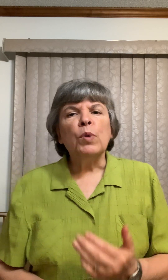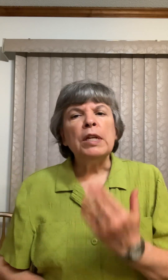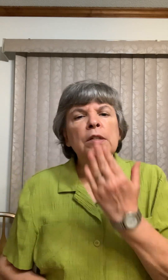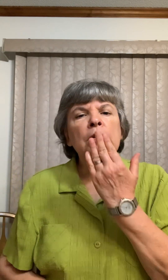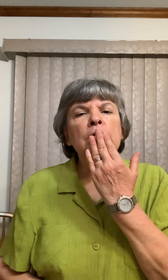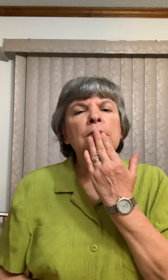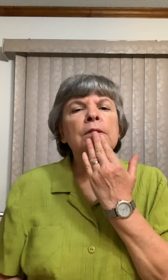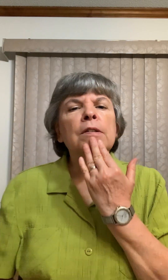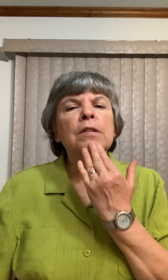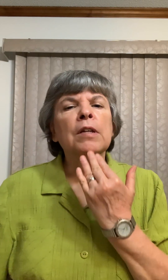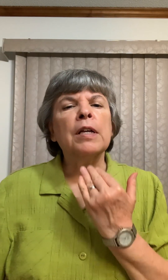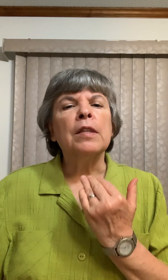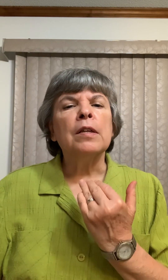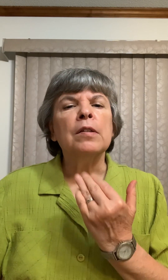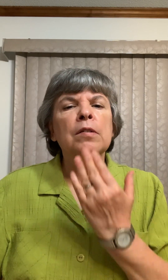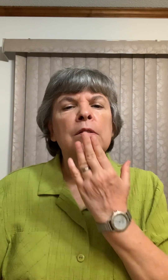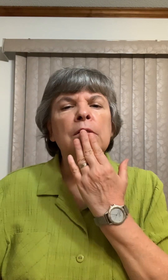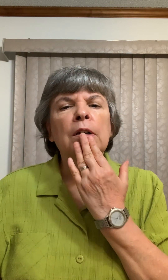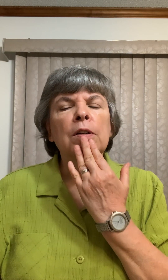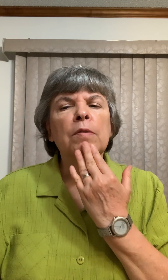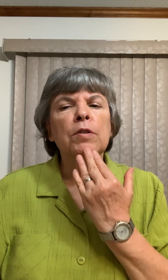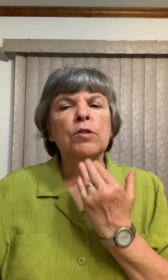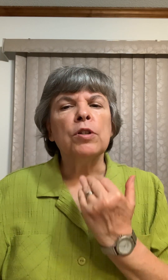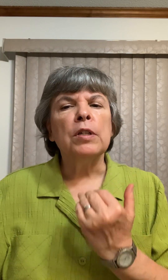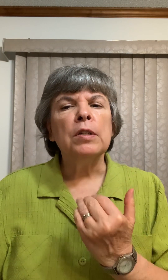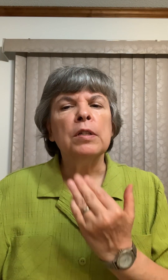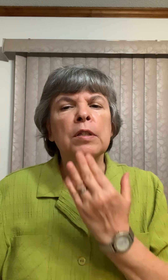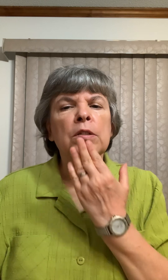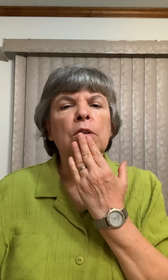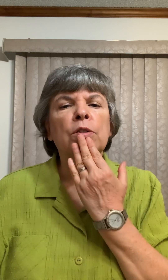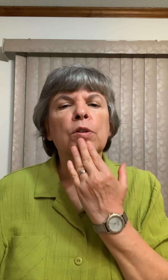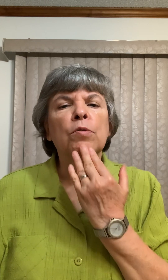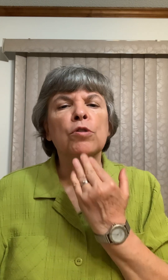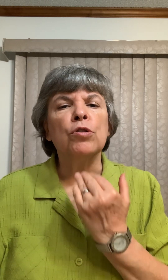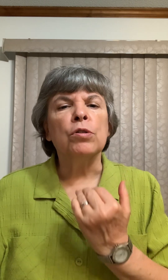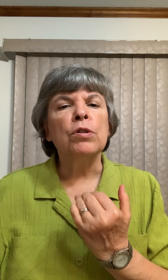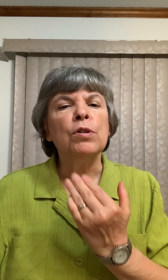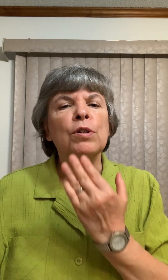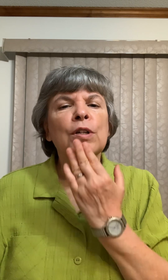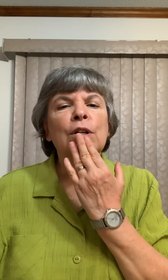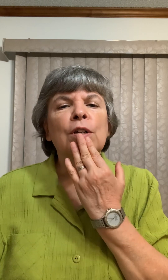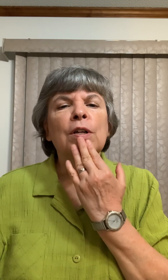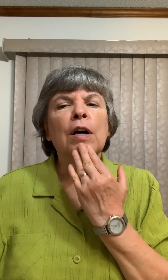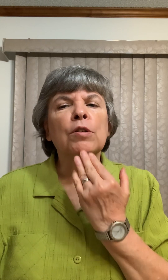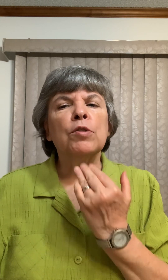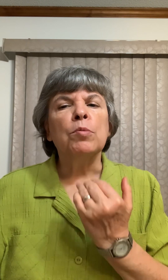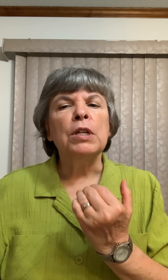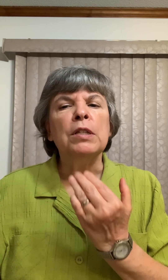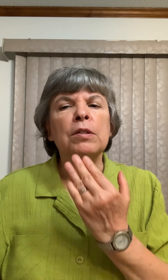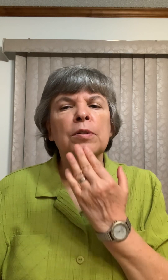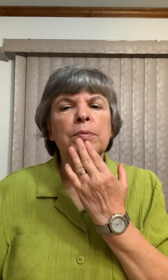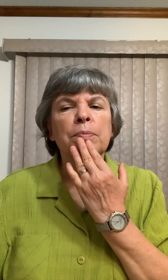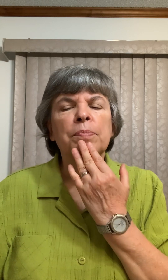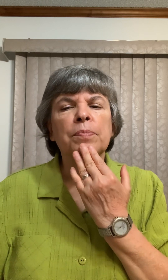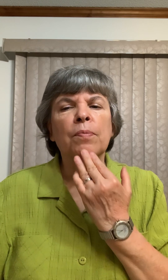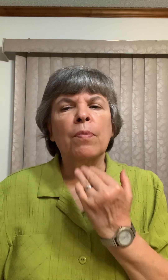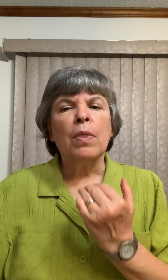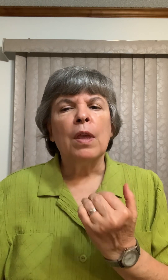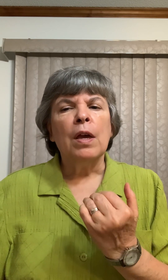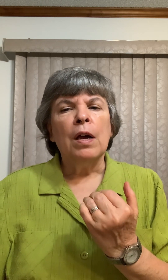Sweet is like this, down off your chin. That's also sugar. How sweet.